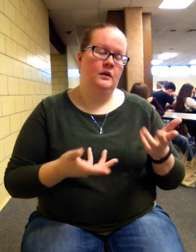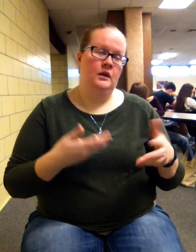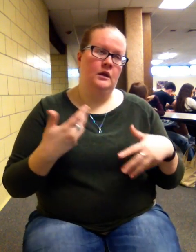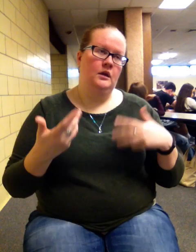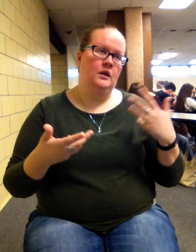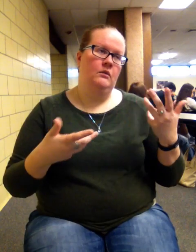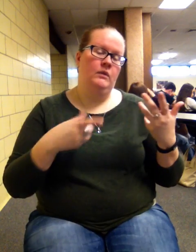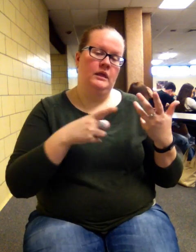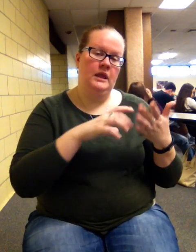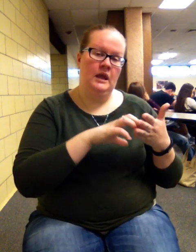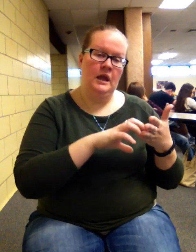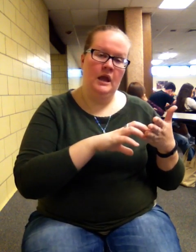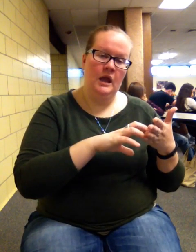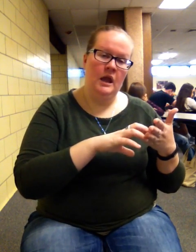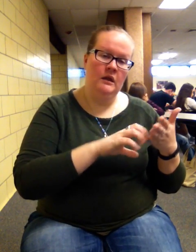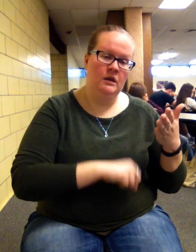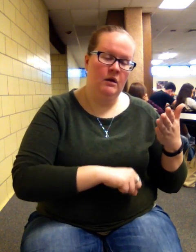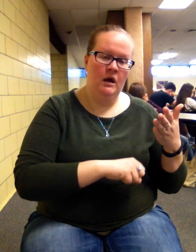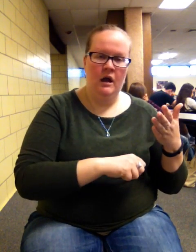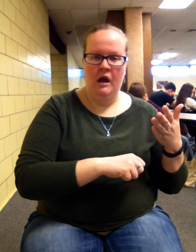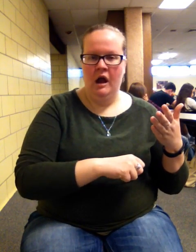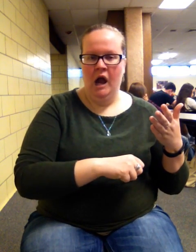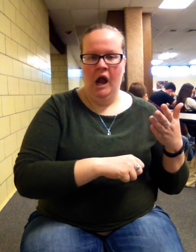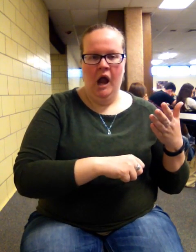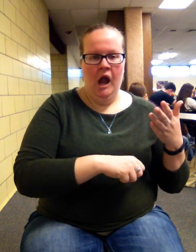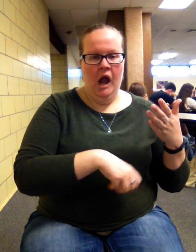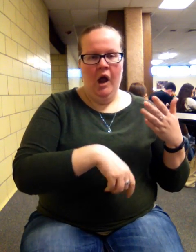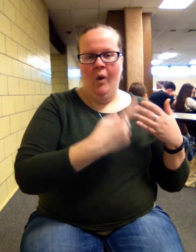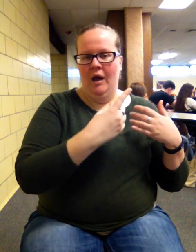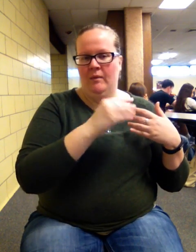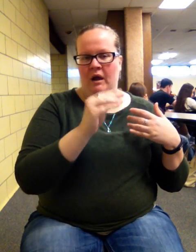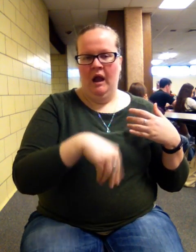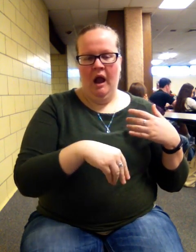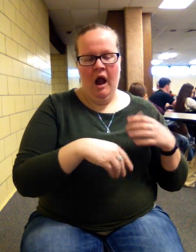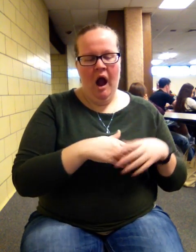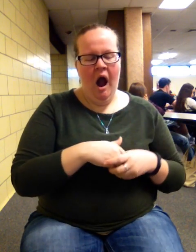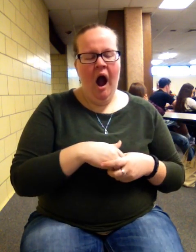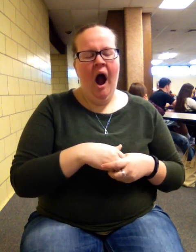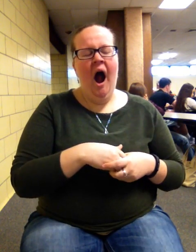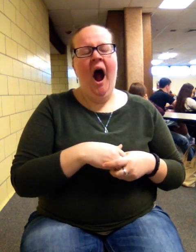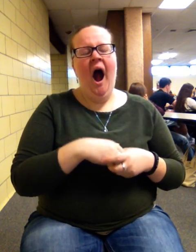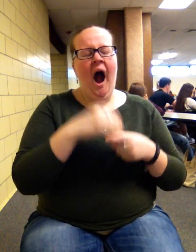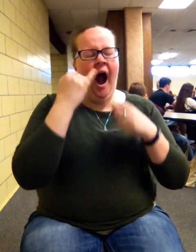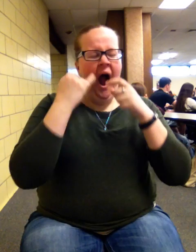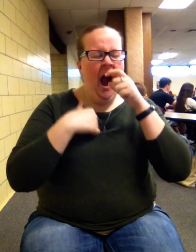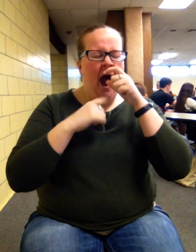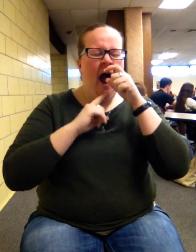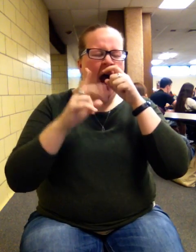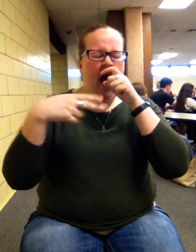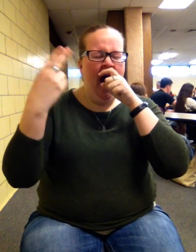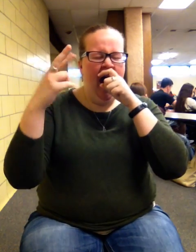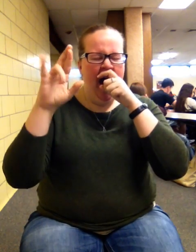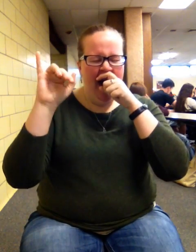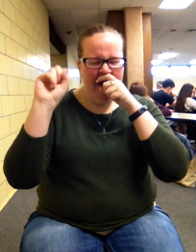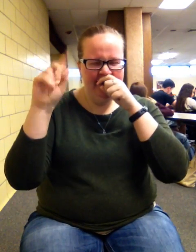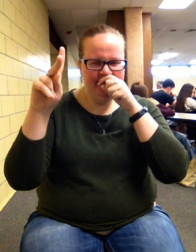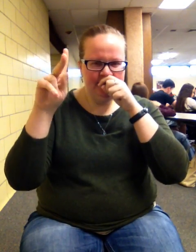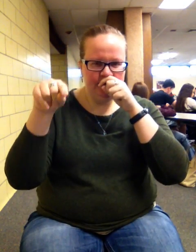they would subtract some, and I'm just saying pretend like they subtract a percentage. So if I'm in the high risk division of this company, I'm